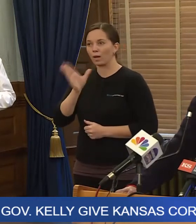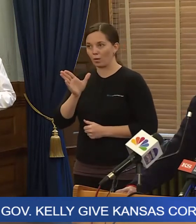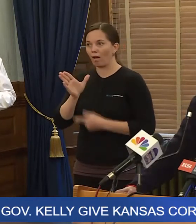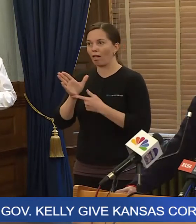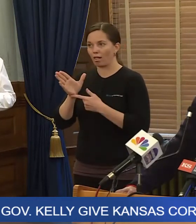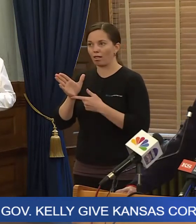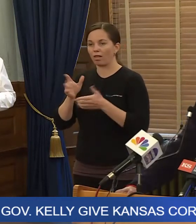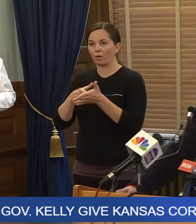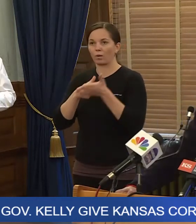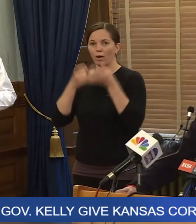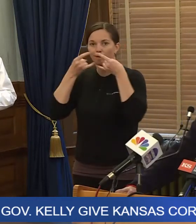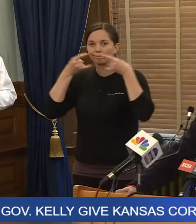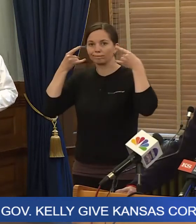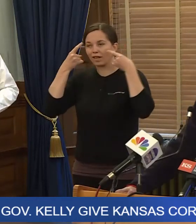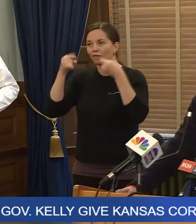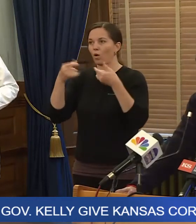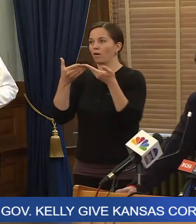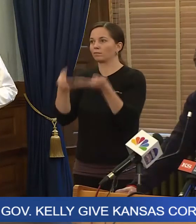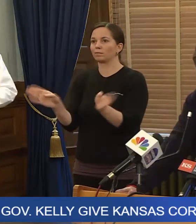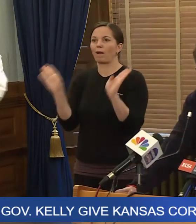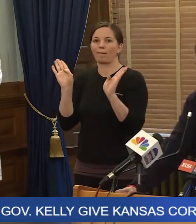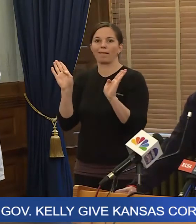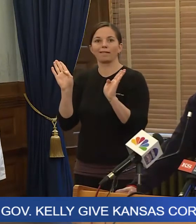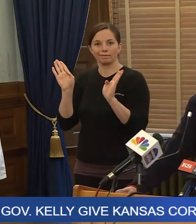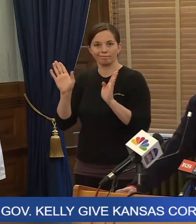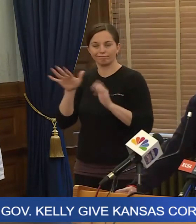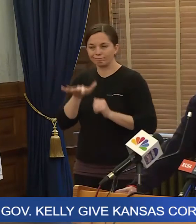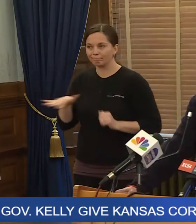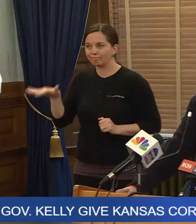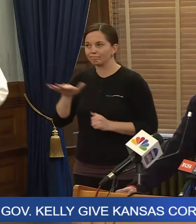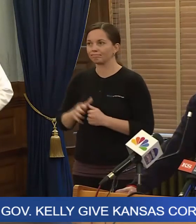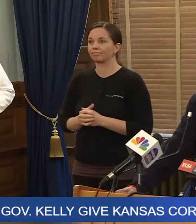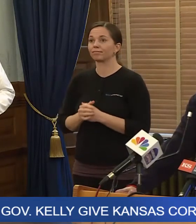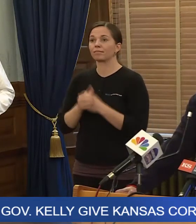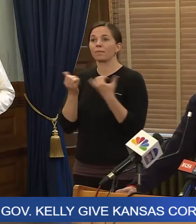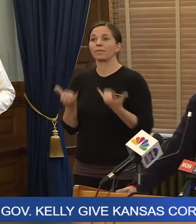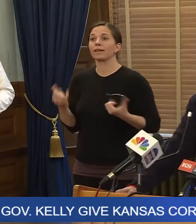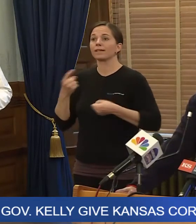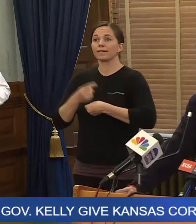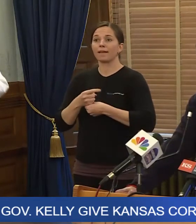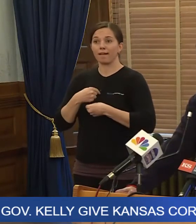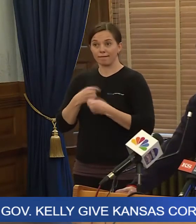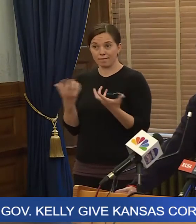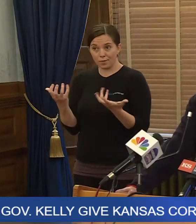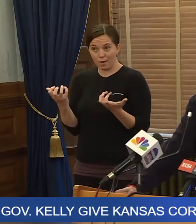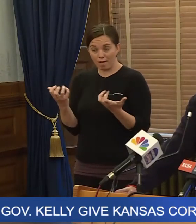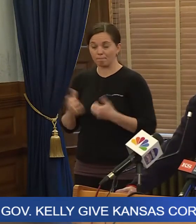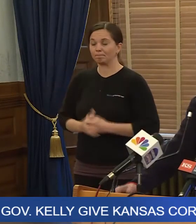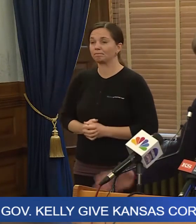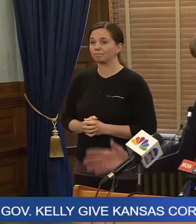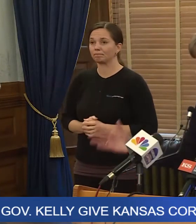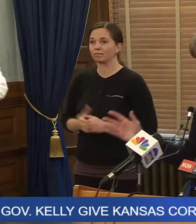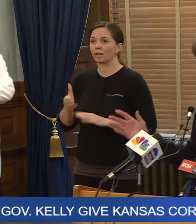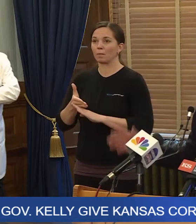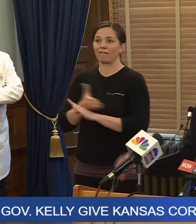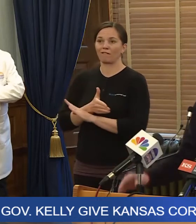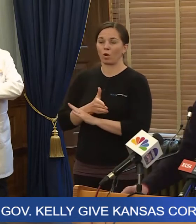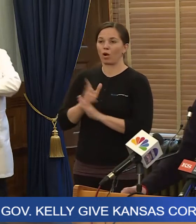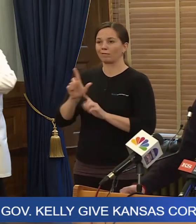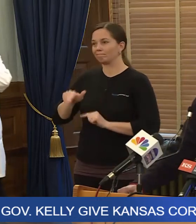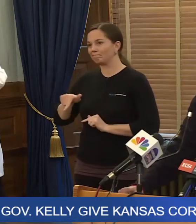masks in the public areas. So today, what I want to do before I hand it